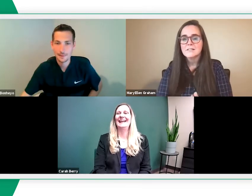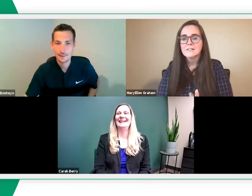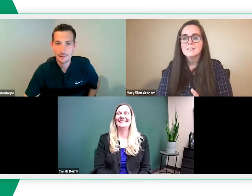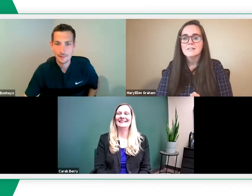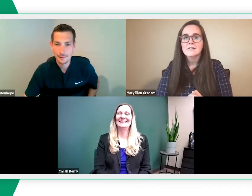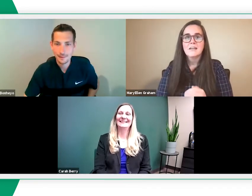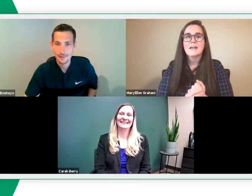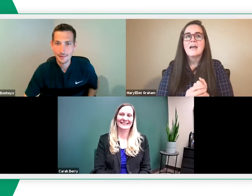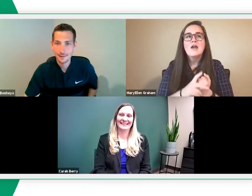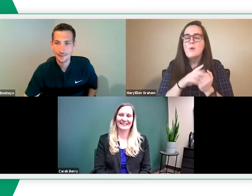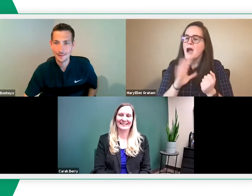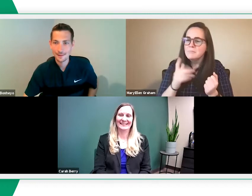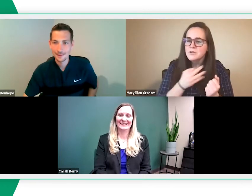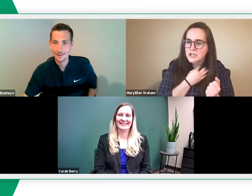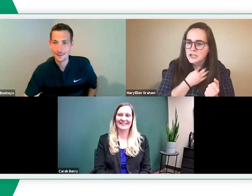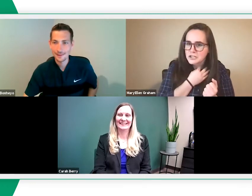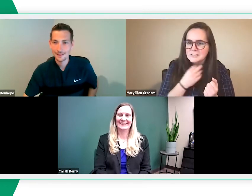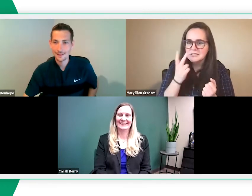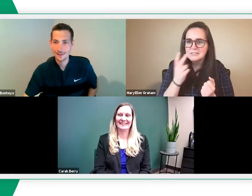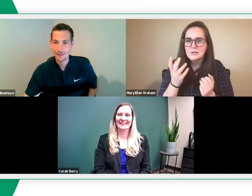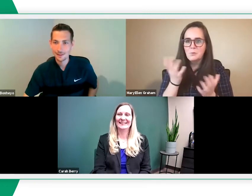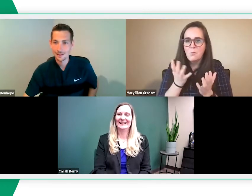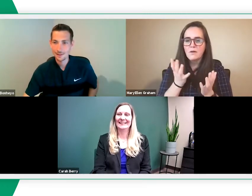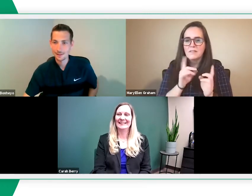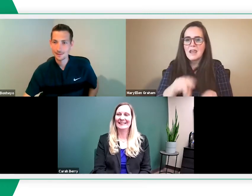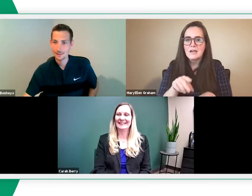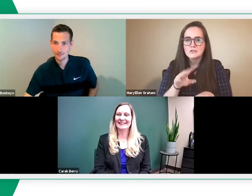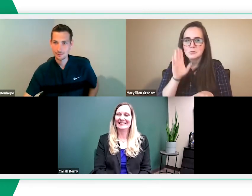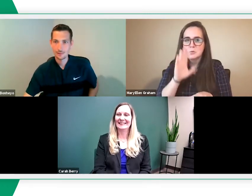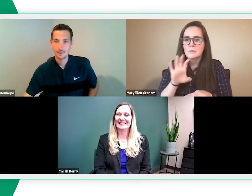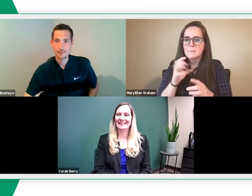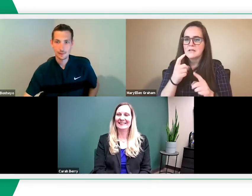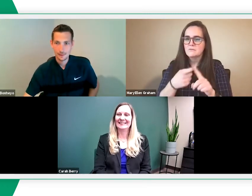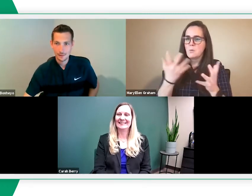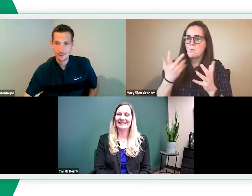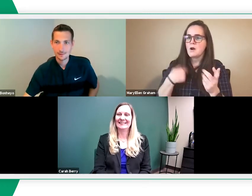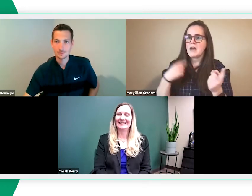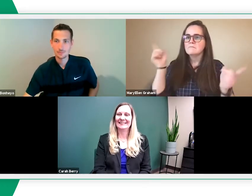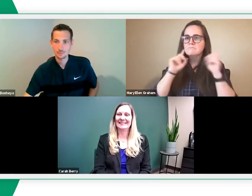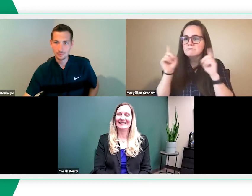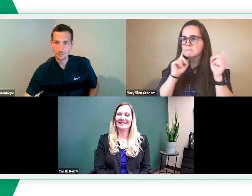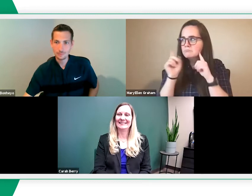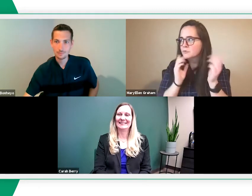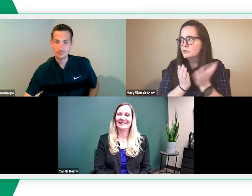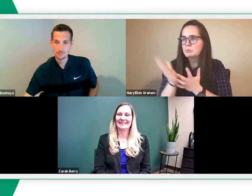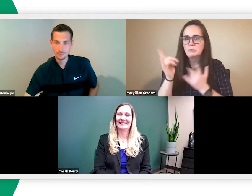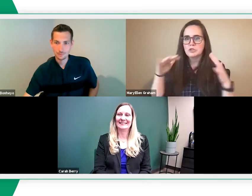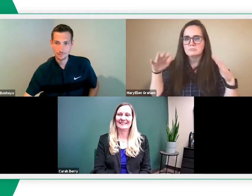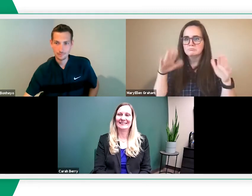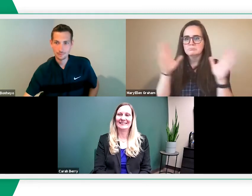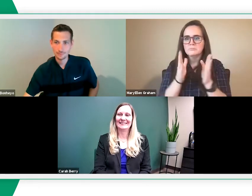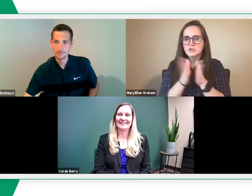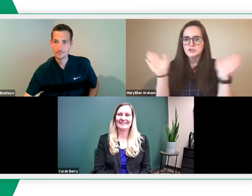I wish I could vote. I really want to vote. We won't give you a few minutes. We'll give you a few seconds. We'll have to see what the answers will